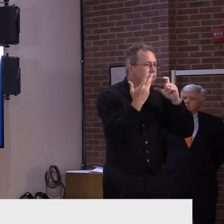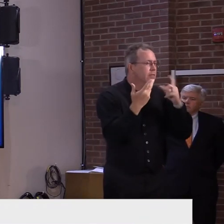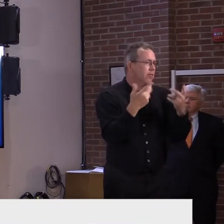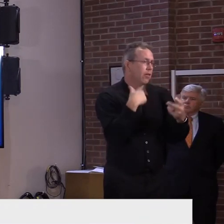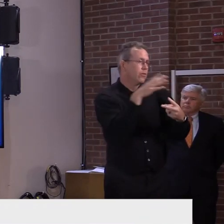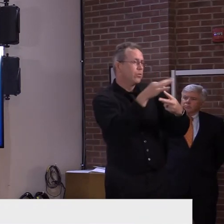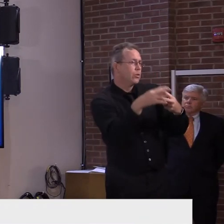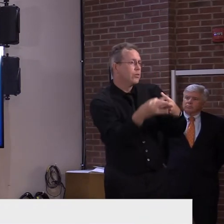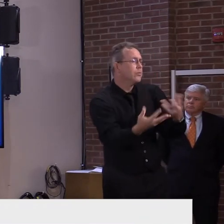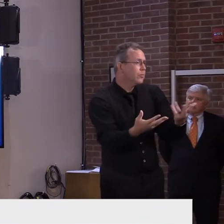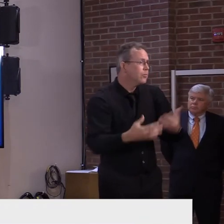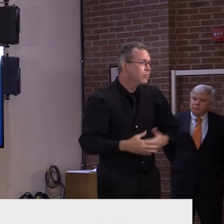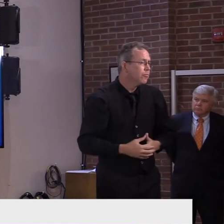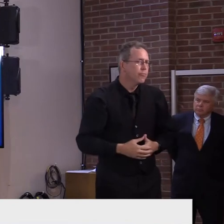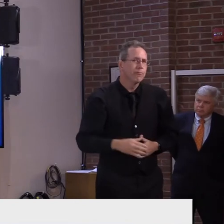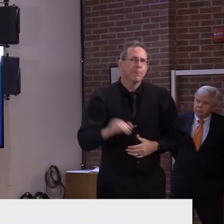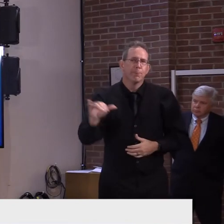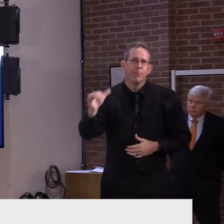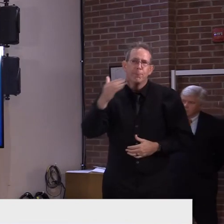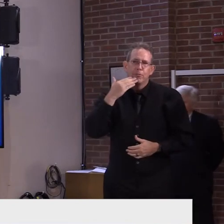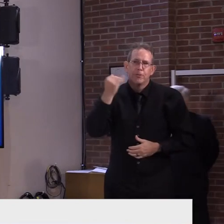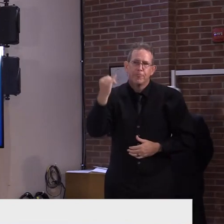All right, great. Thanks, Governor.